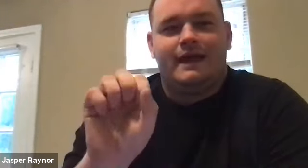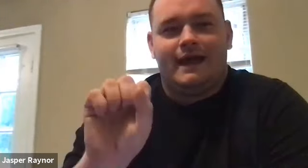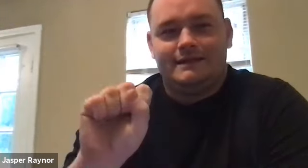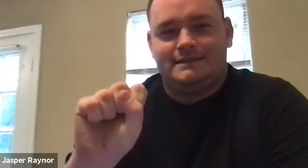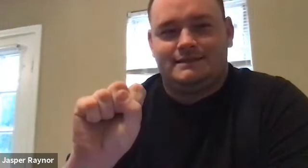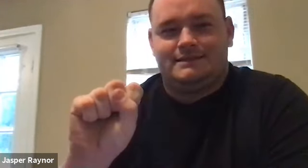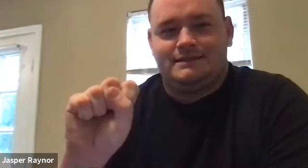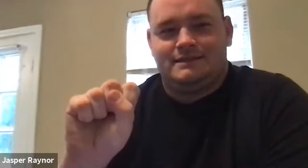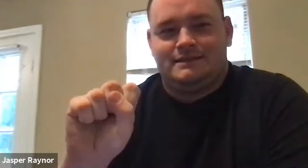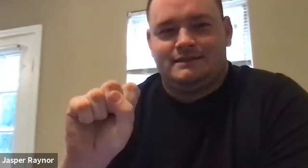S.